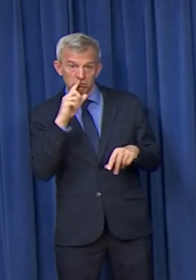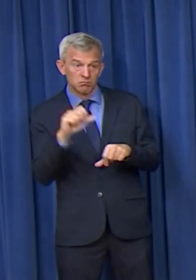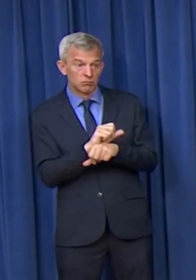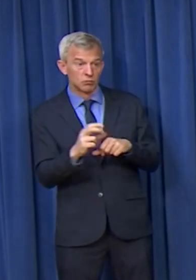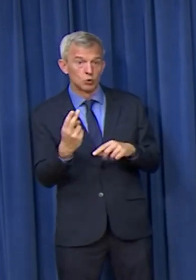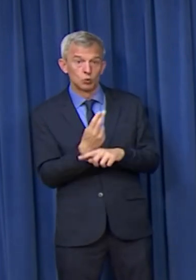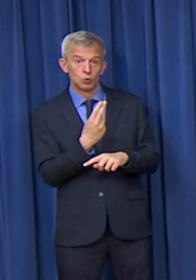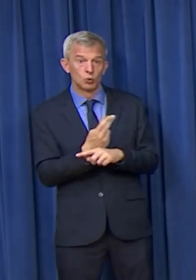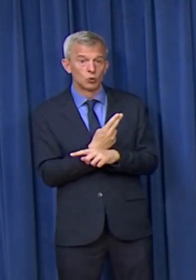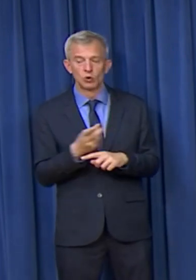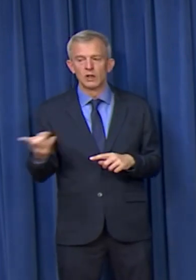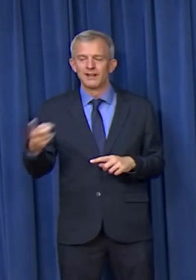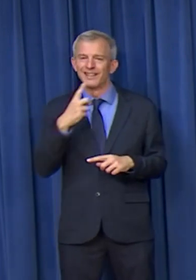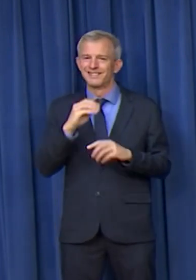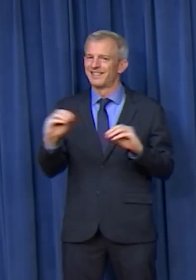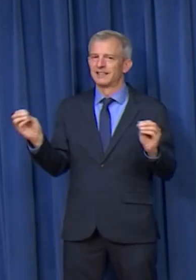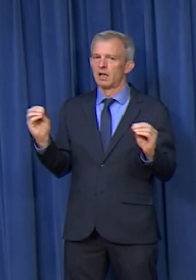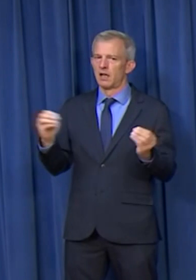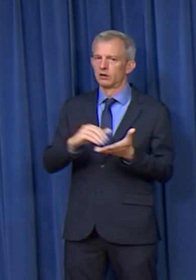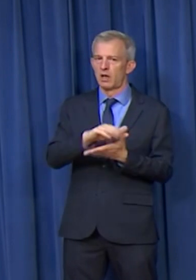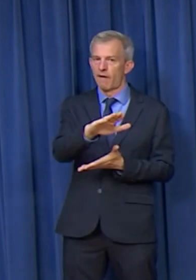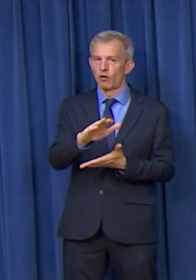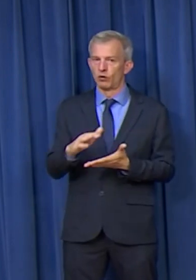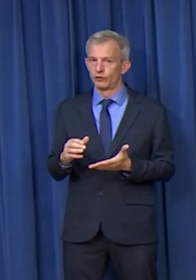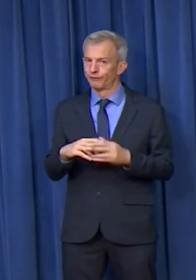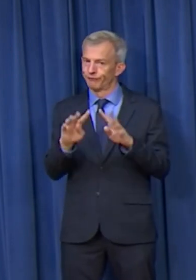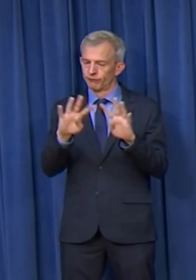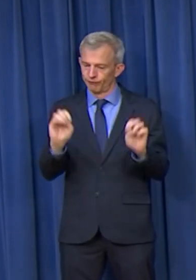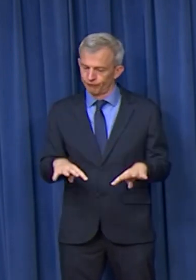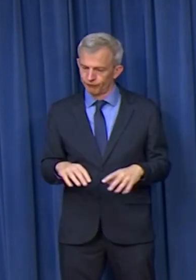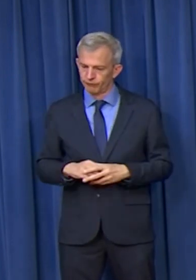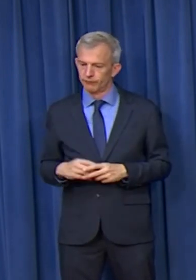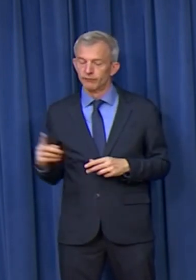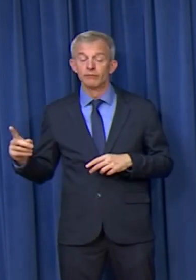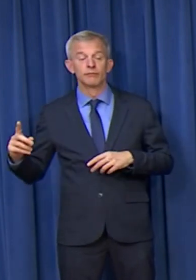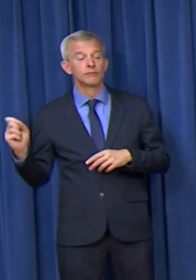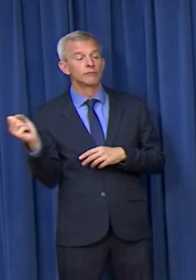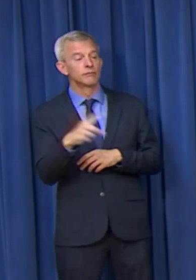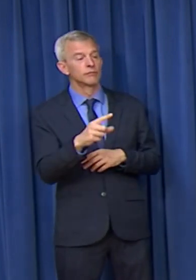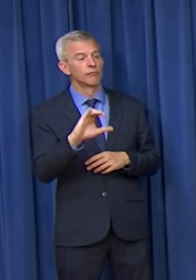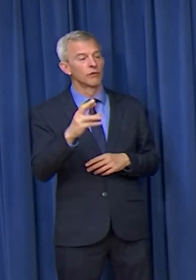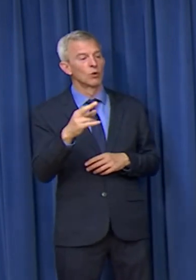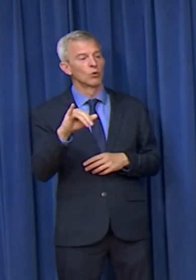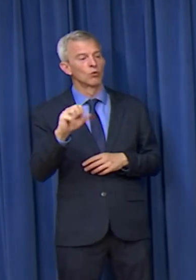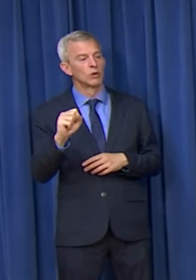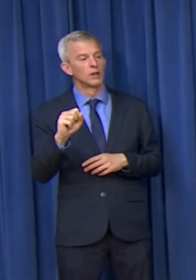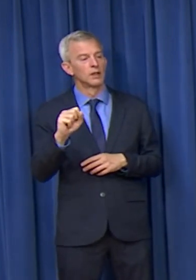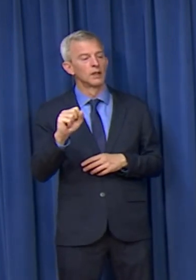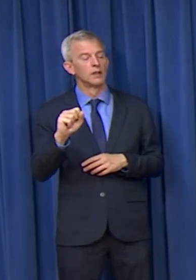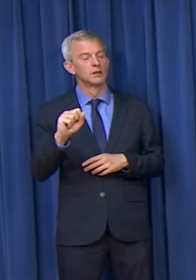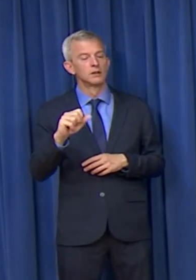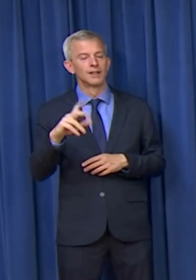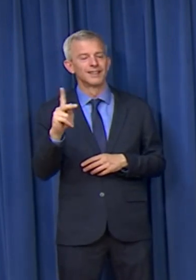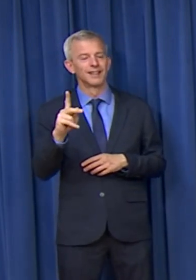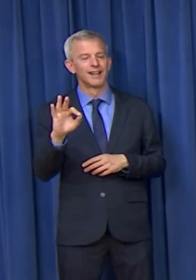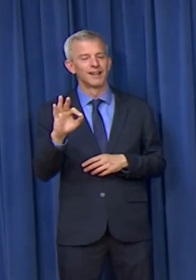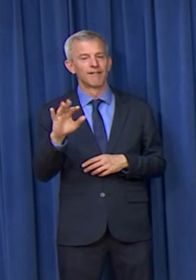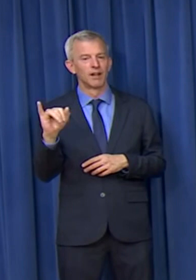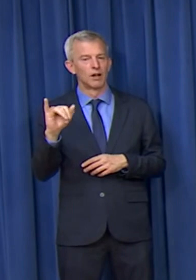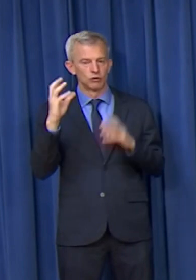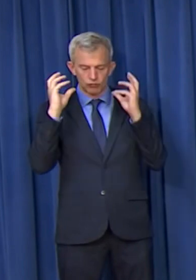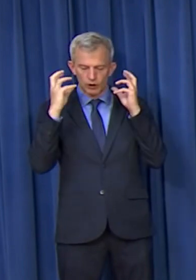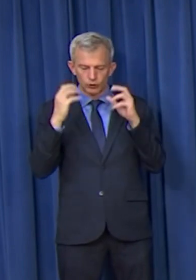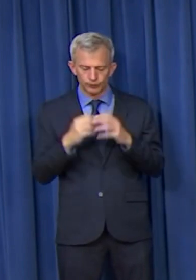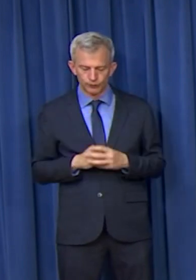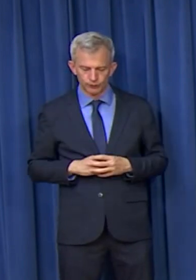delivered. This question is from Chris Van Carlo at KFI. Approximately